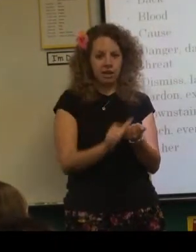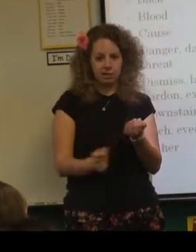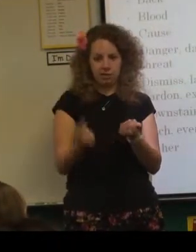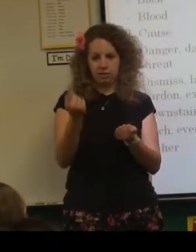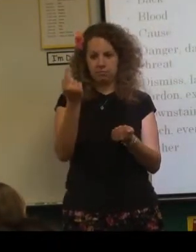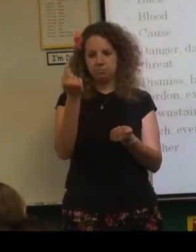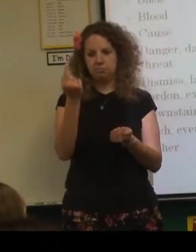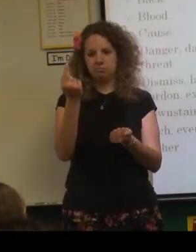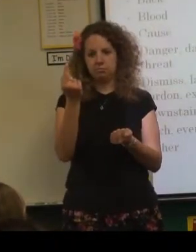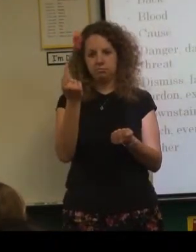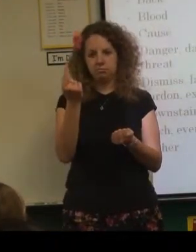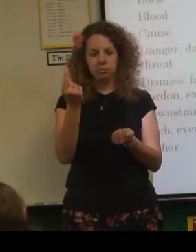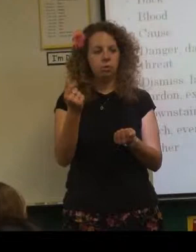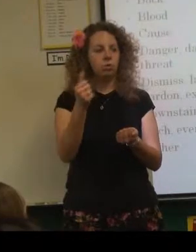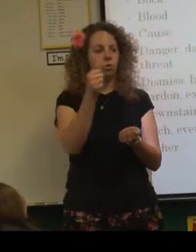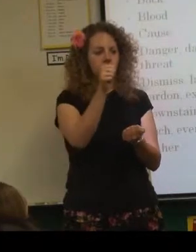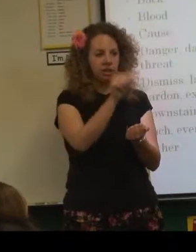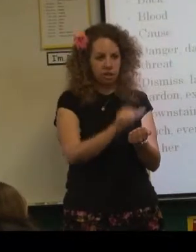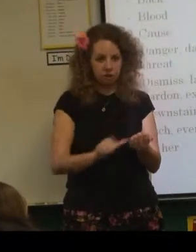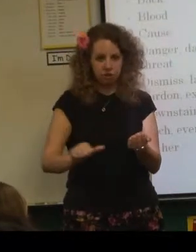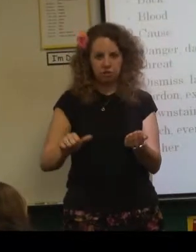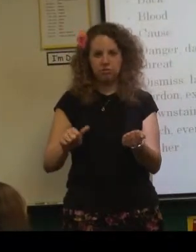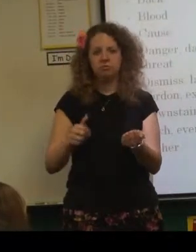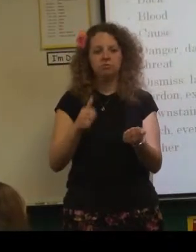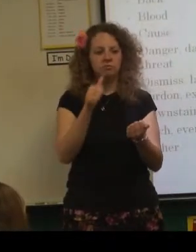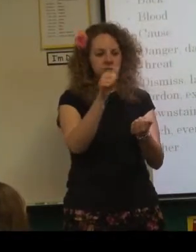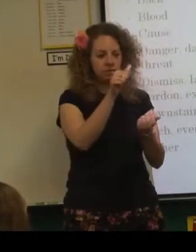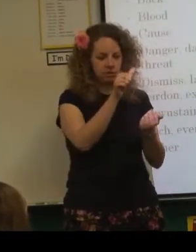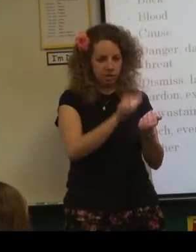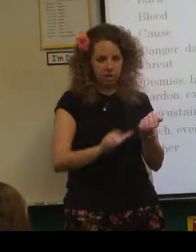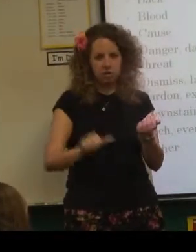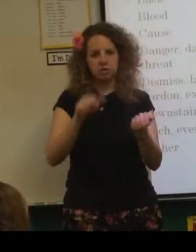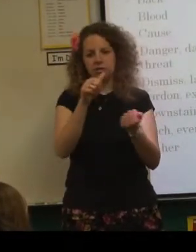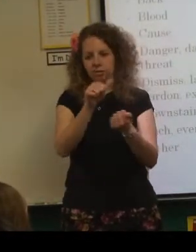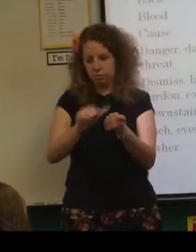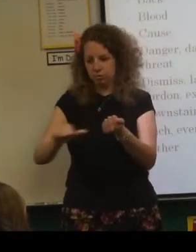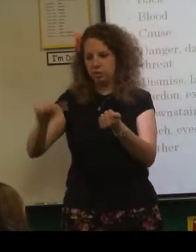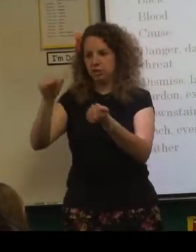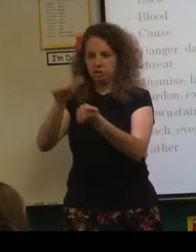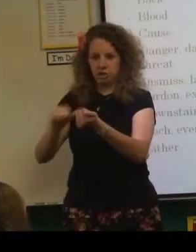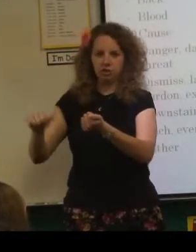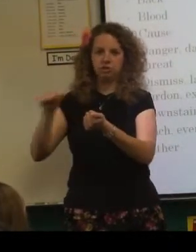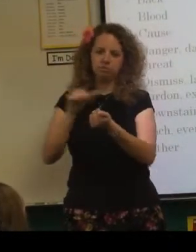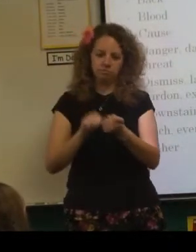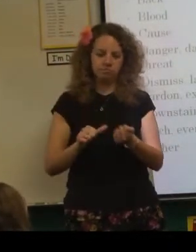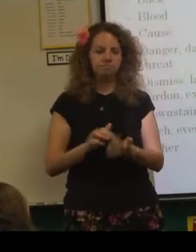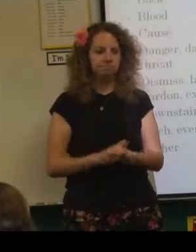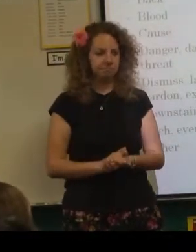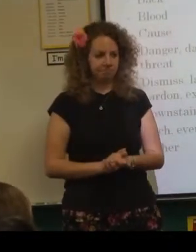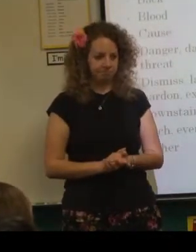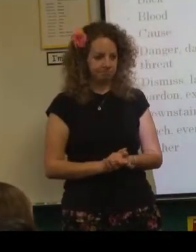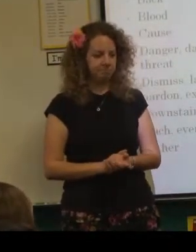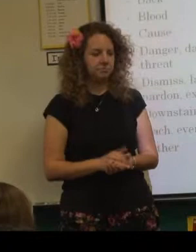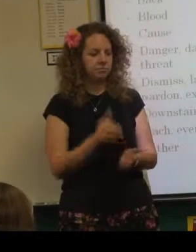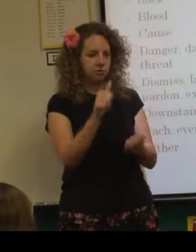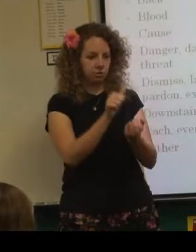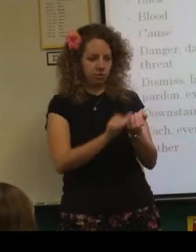anyone, or each. Each of those, each. So